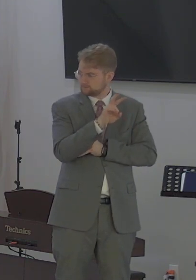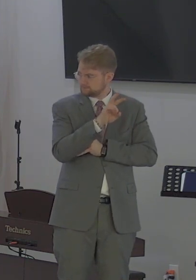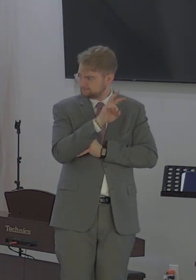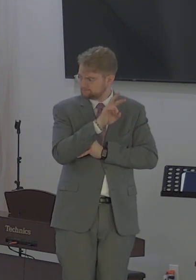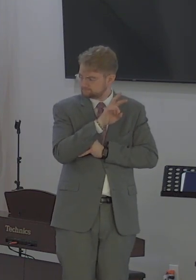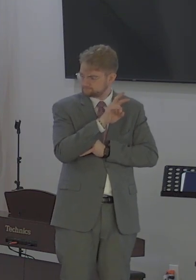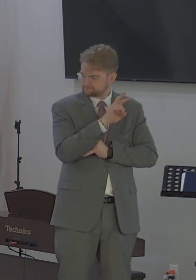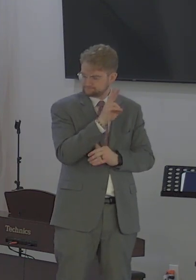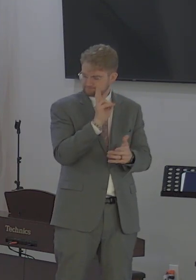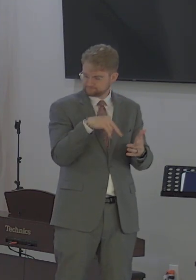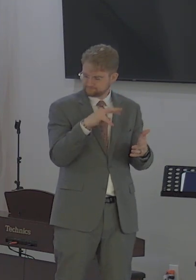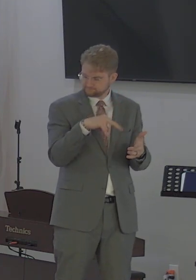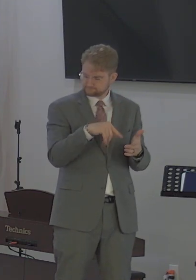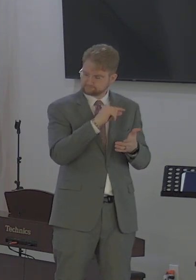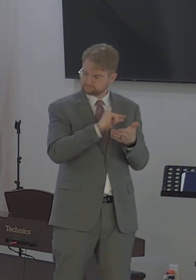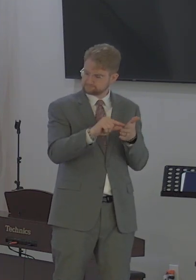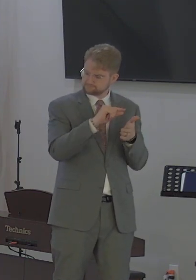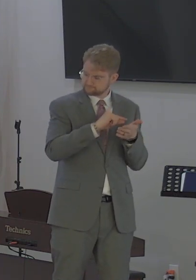And look with me in